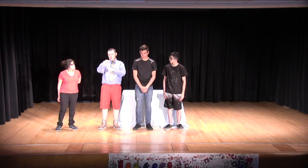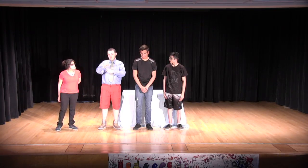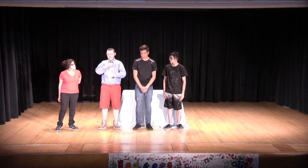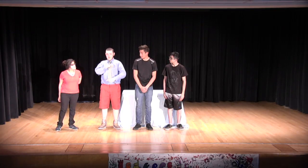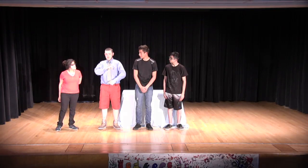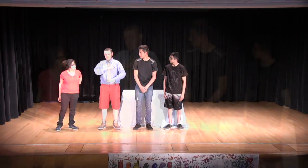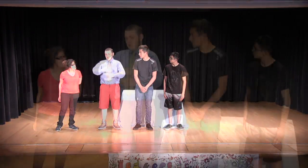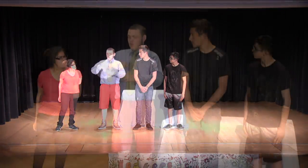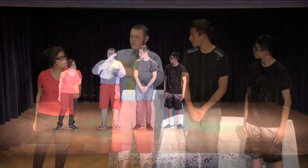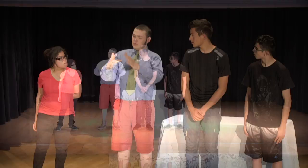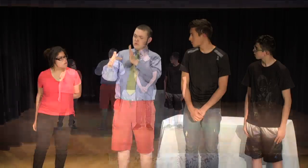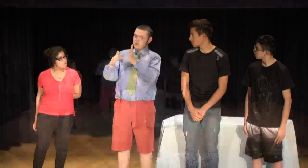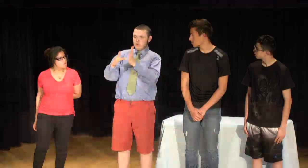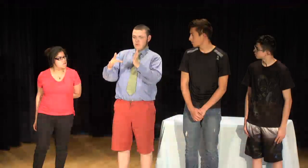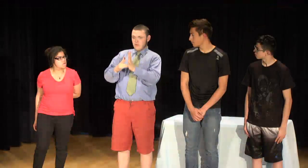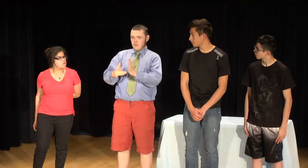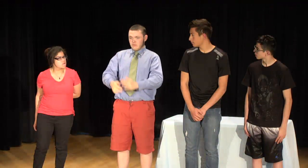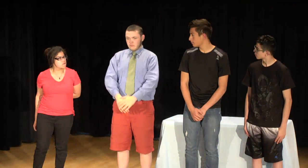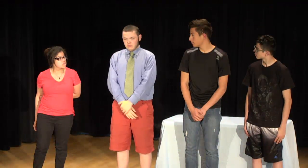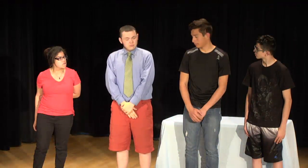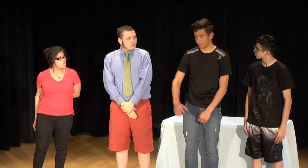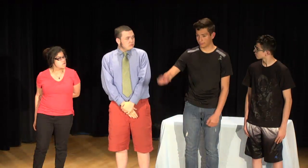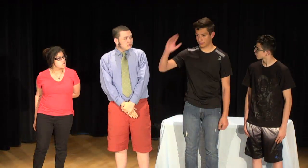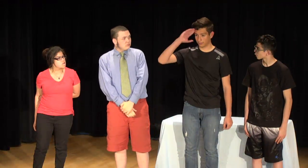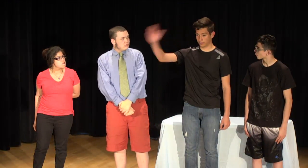Steven, and I'm a sophomore.